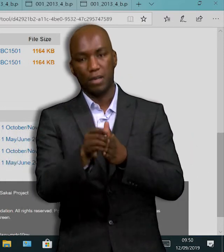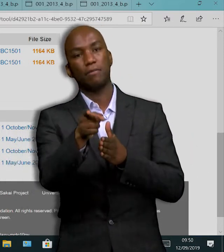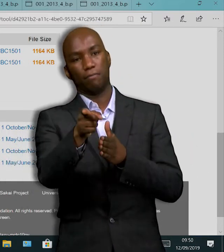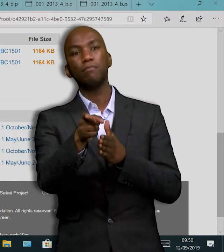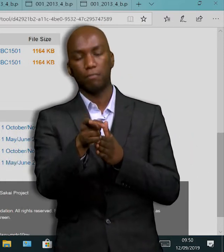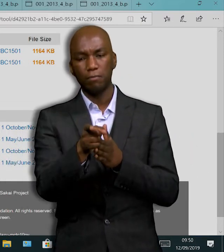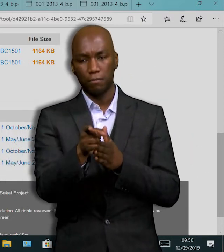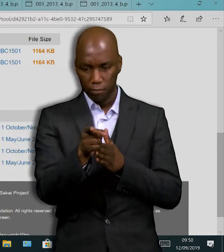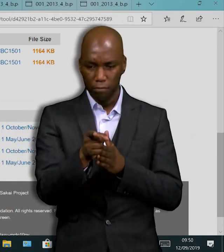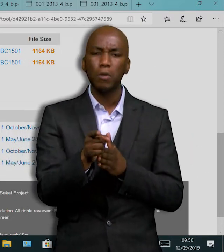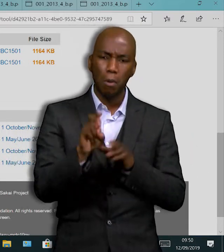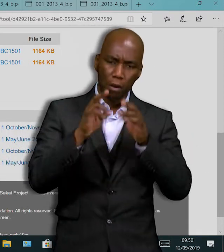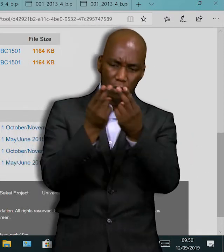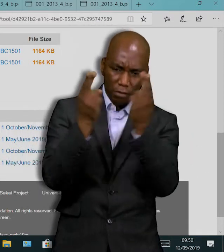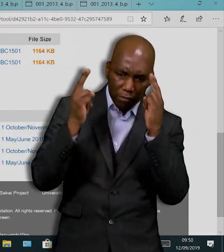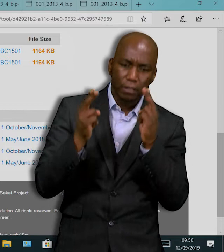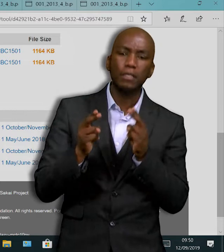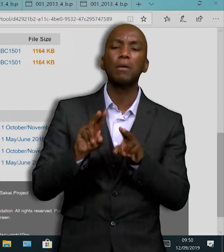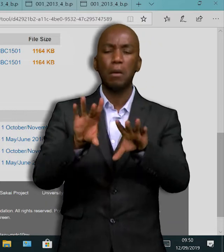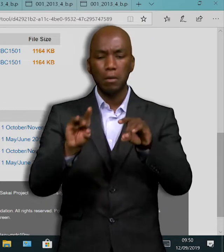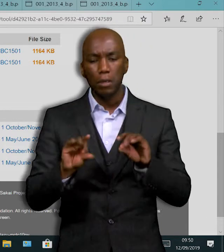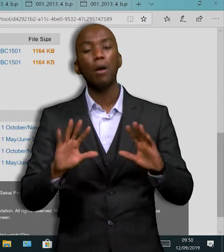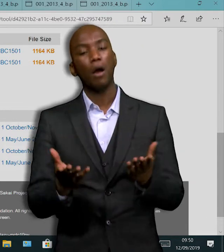of our style of questioning.